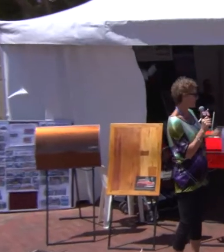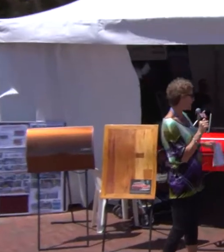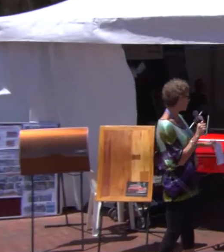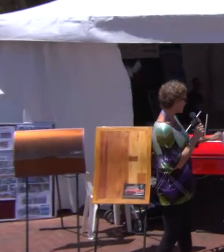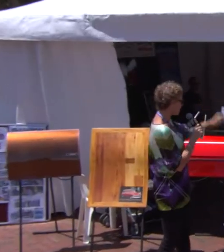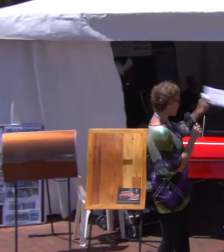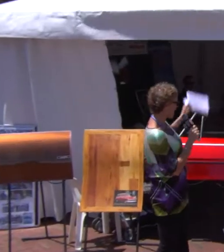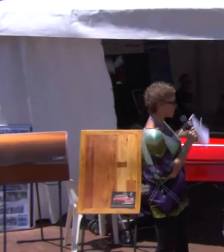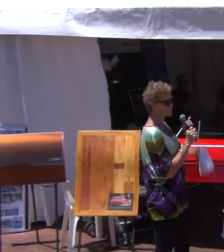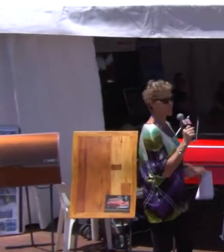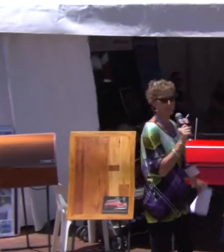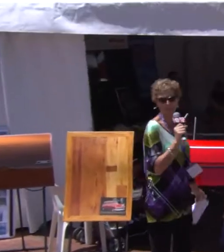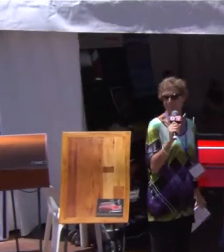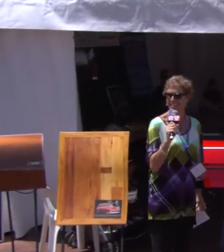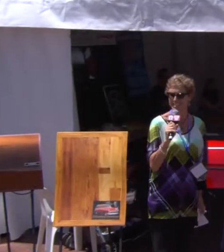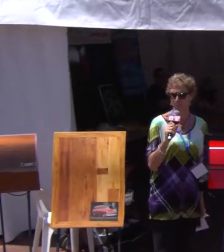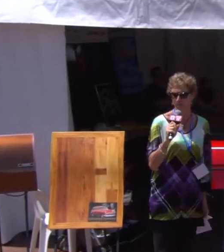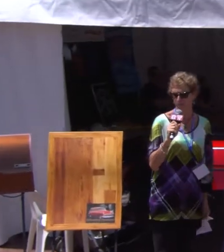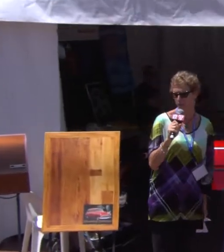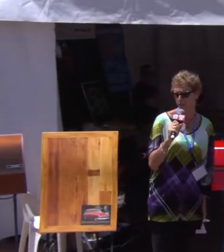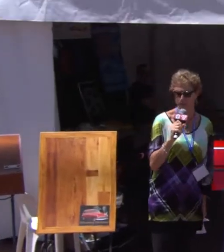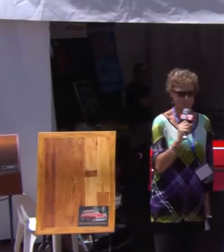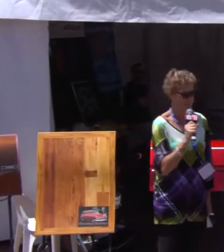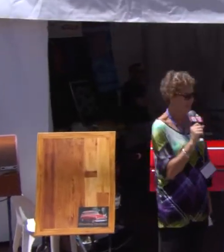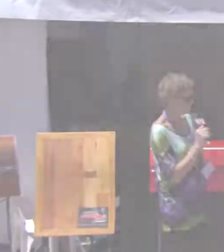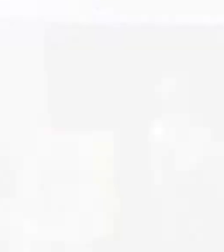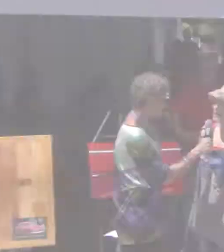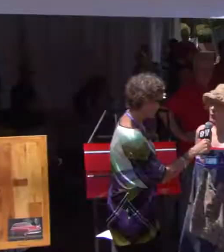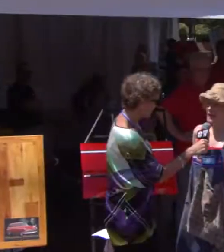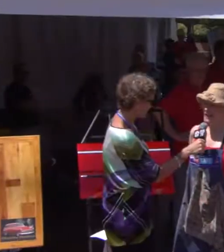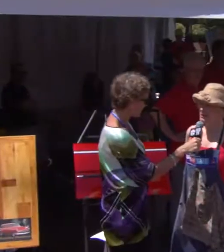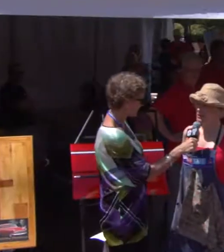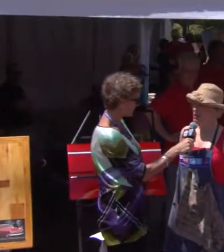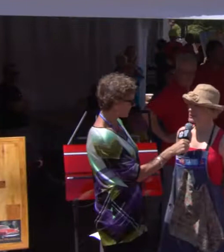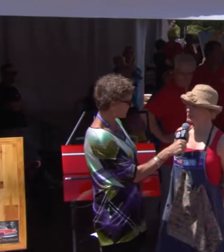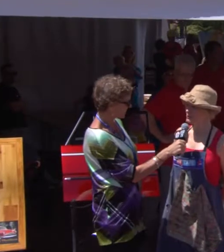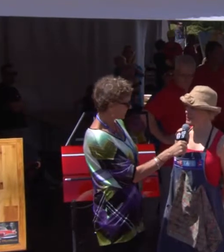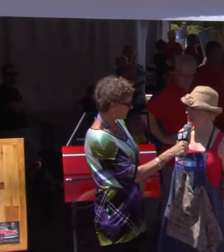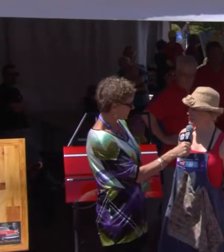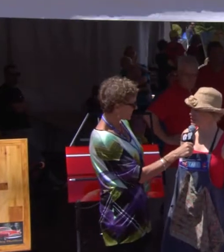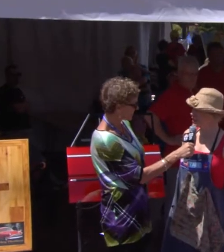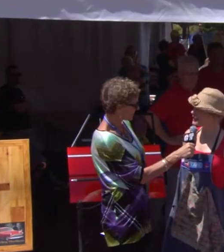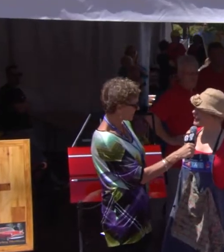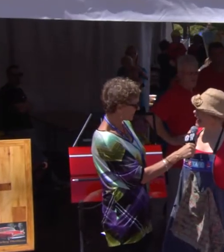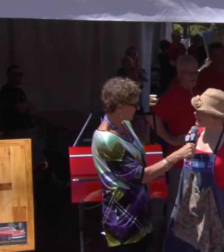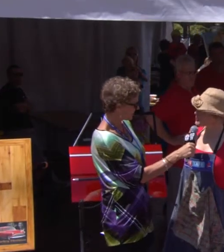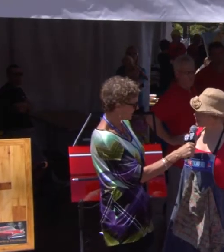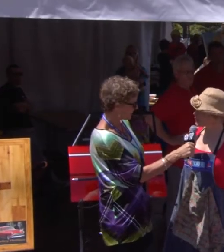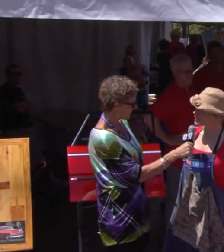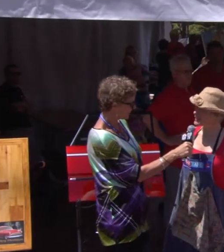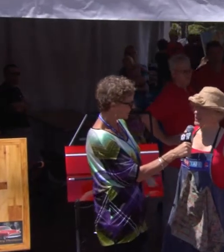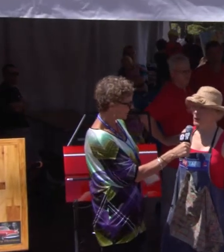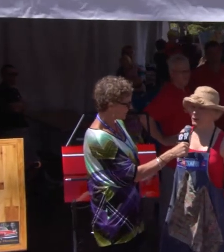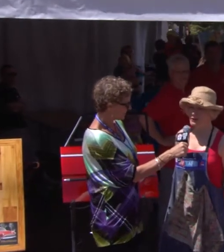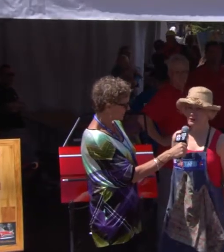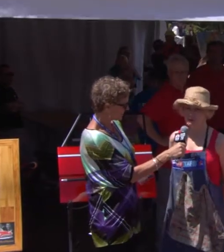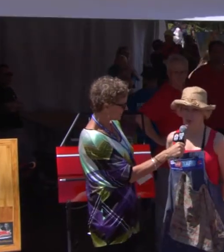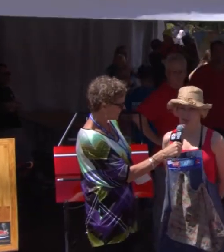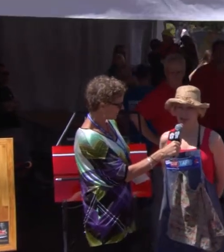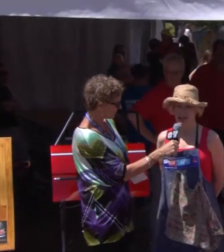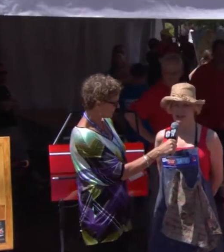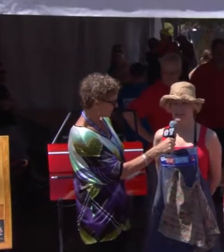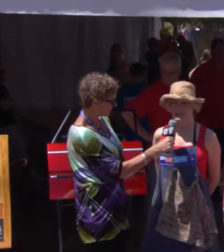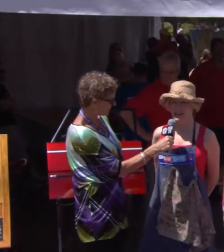over here and learn how to do as a bit of an example of what goes on at TAFE. We're here because we want to demonstrate that art is work. We're one of